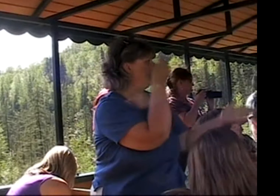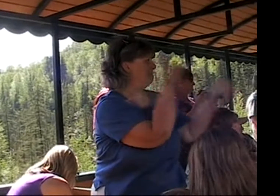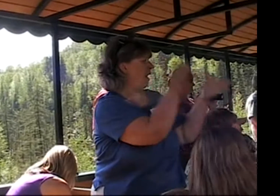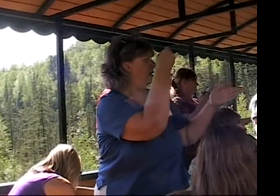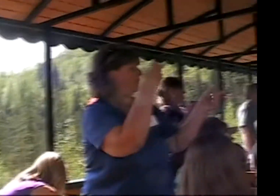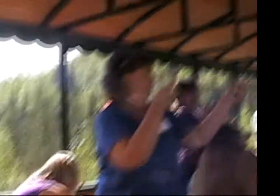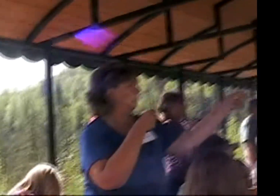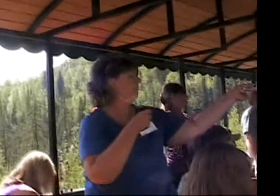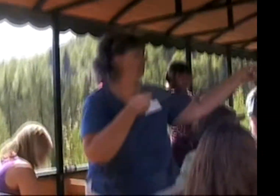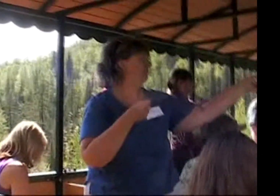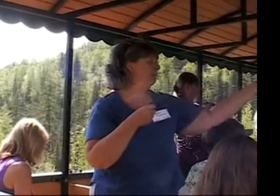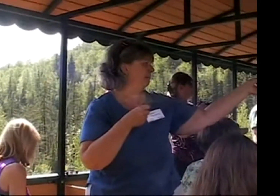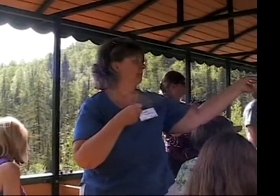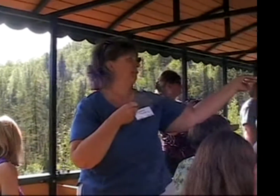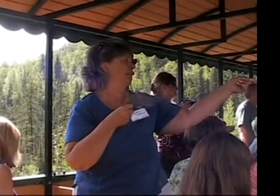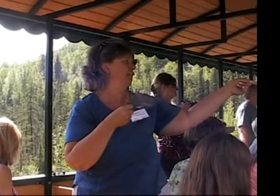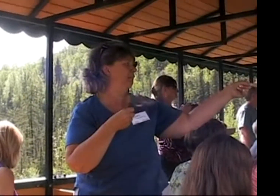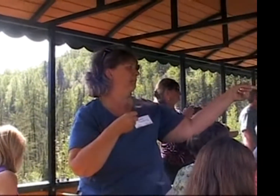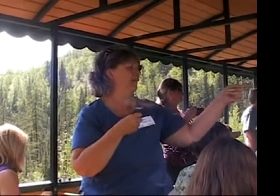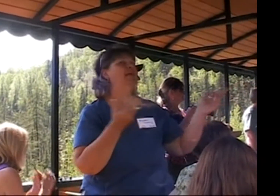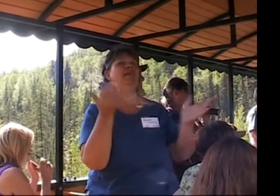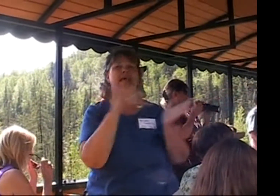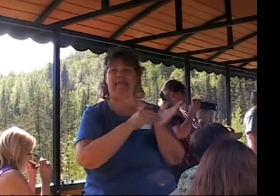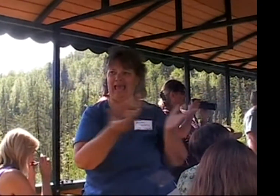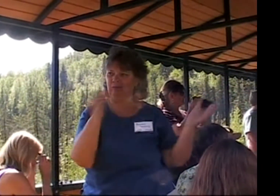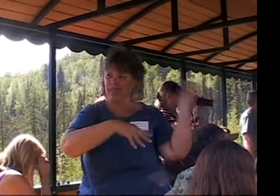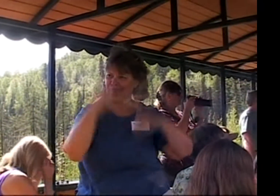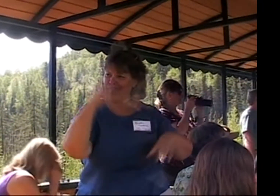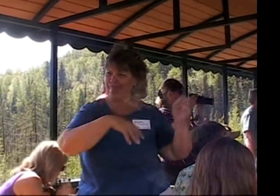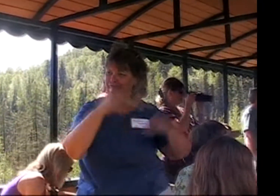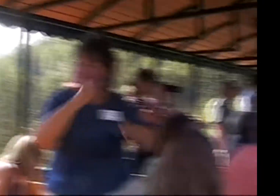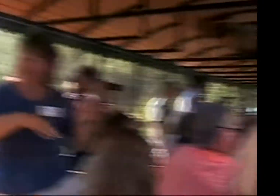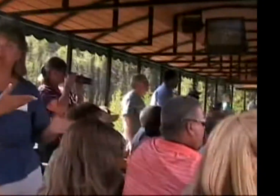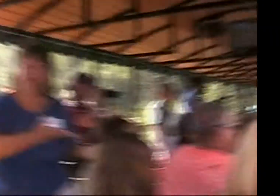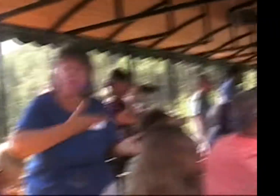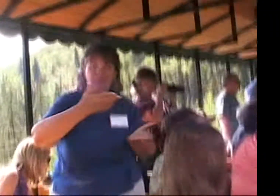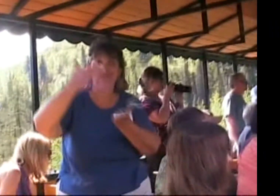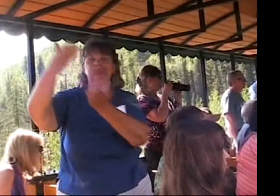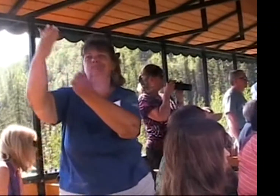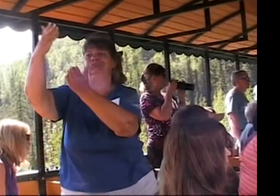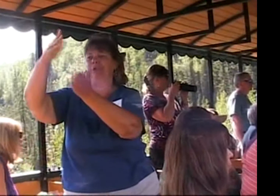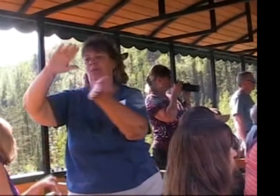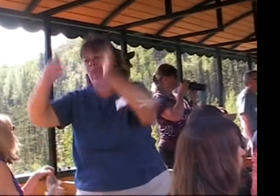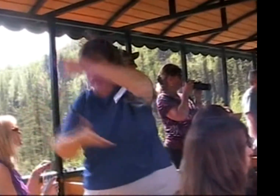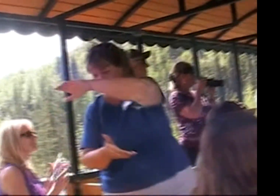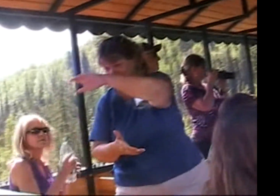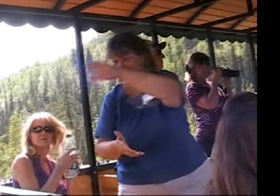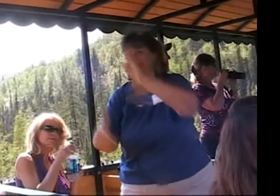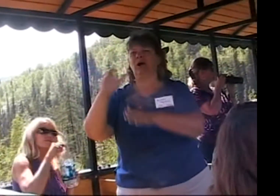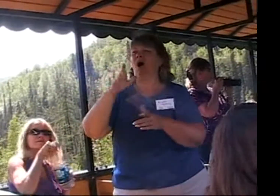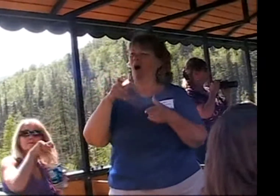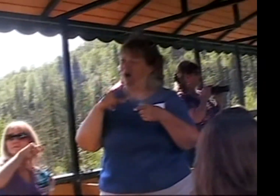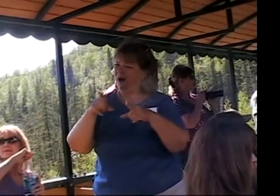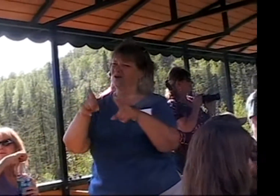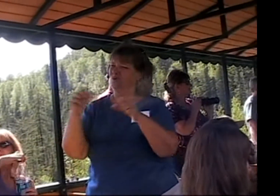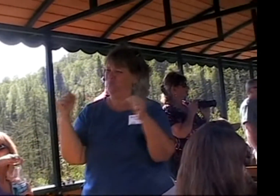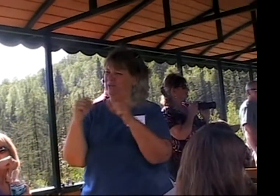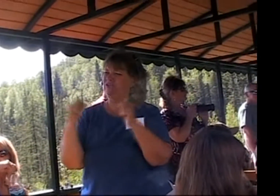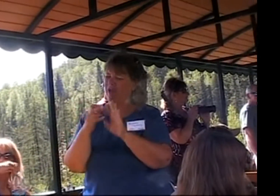the next load. Comes out, something like that. All winter long. Therefore, those